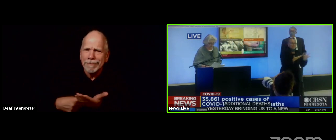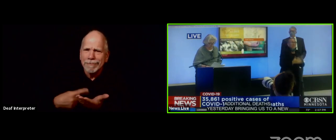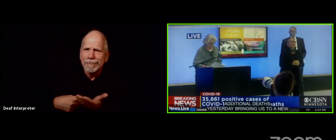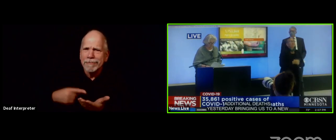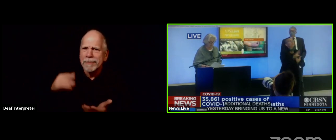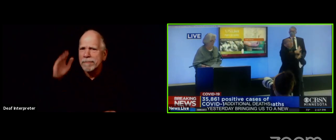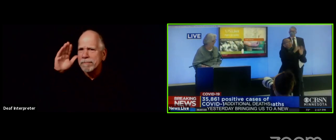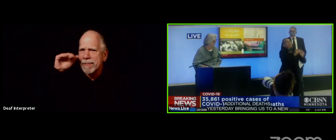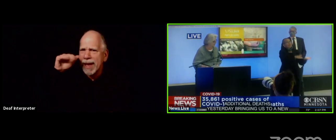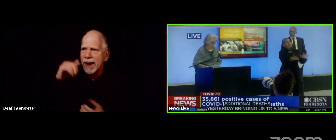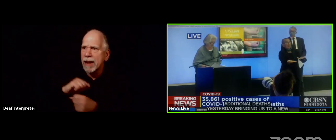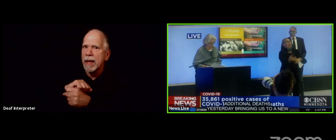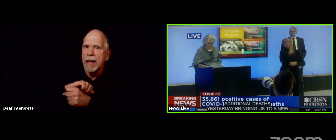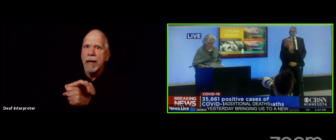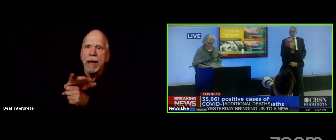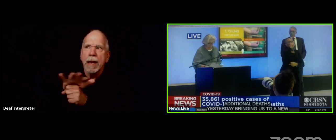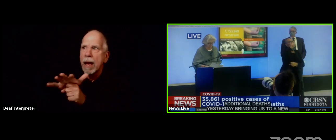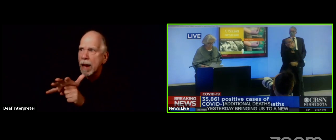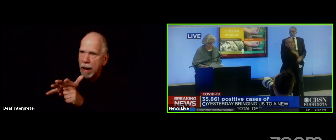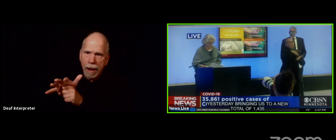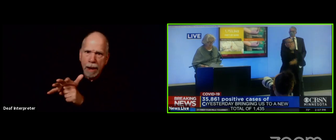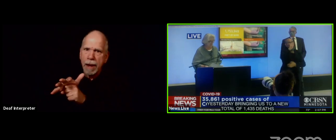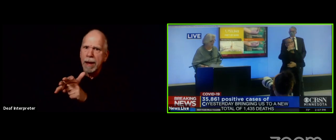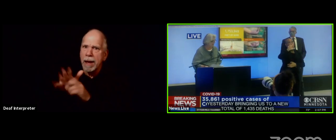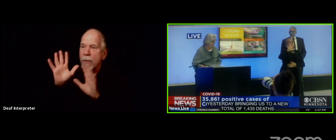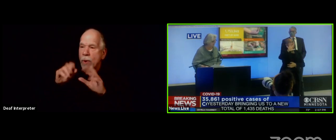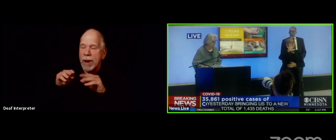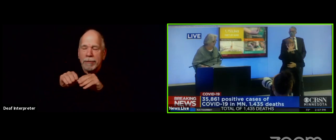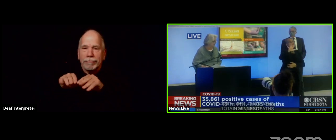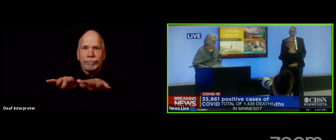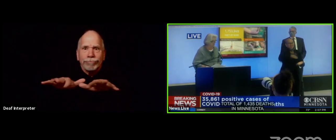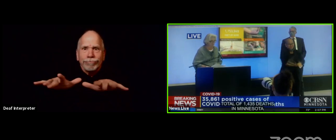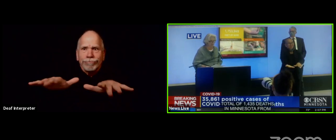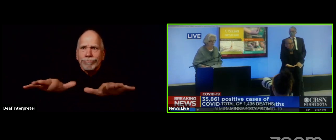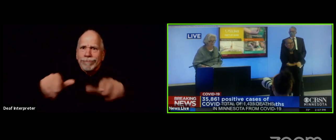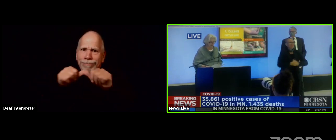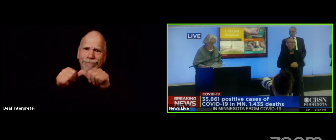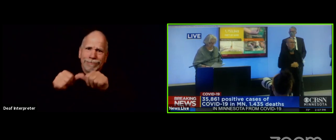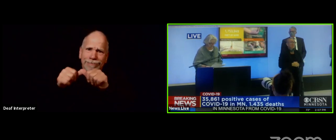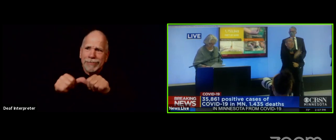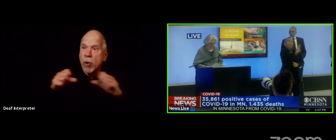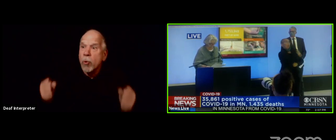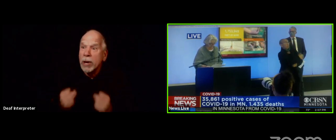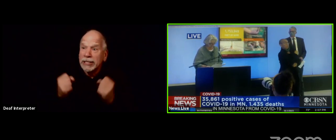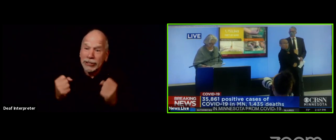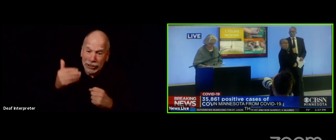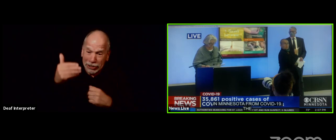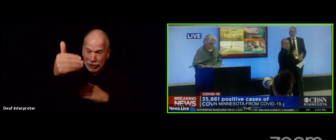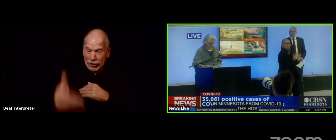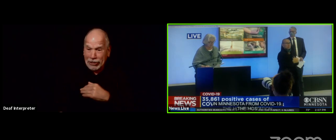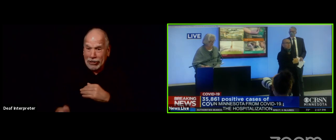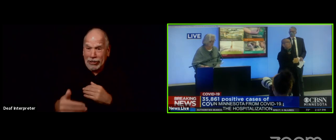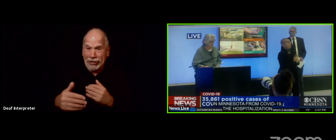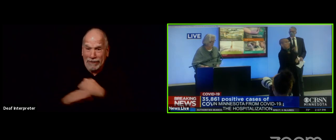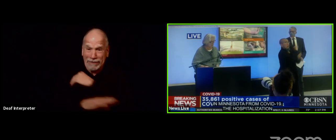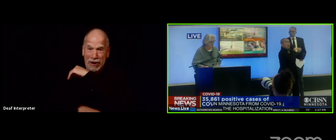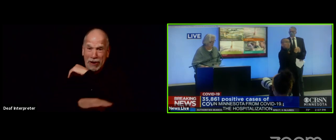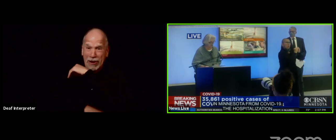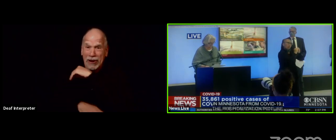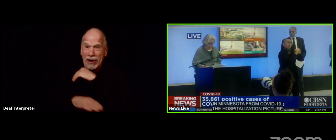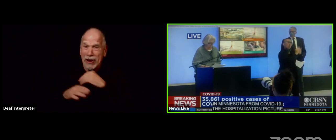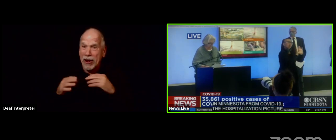1,435 deaths in Minnesota from COVID-19. The hospitalization picture remains good, stable. 10